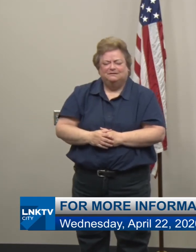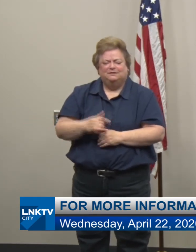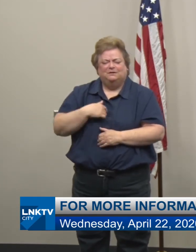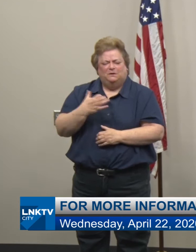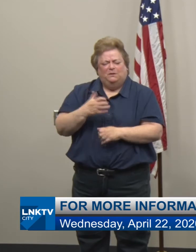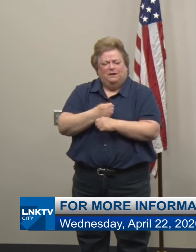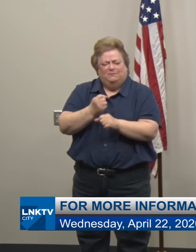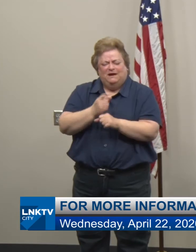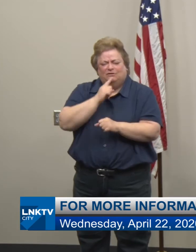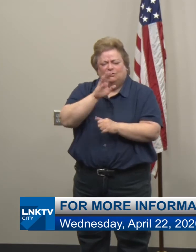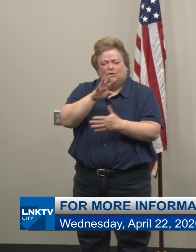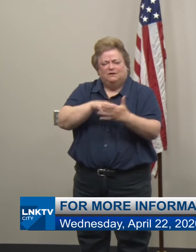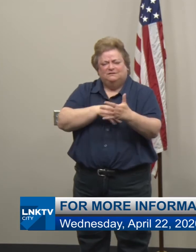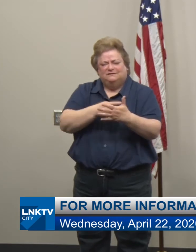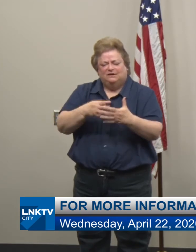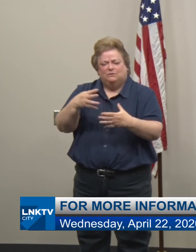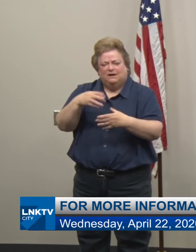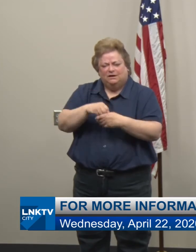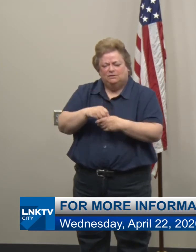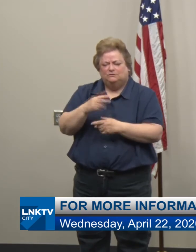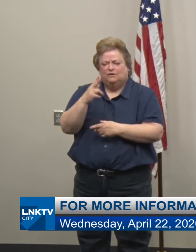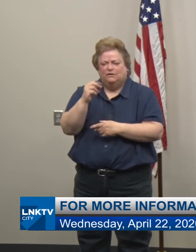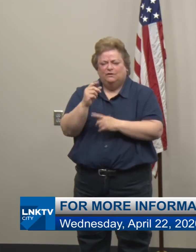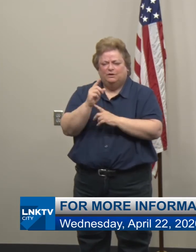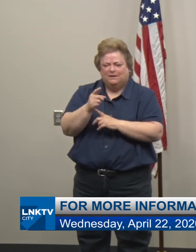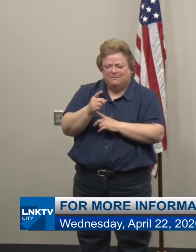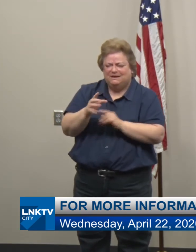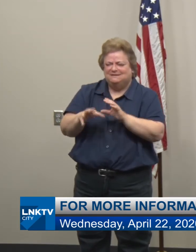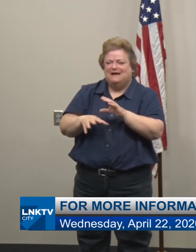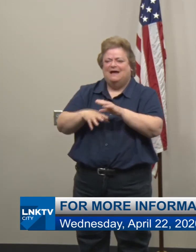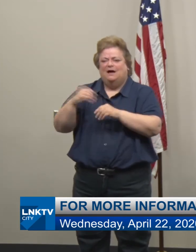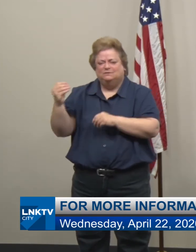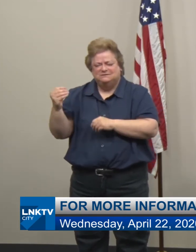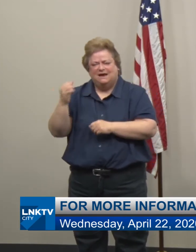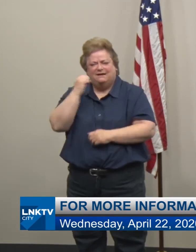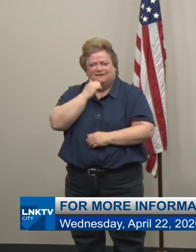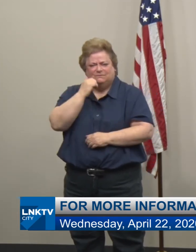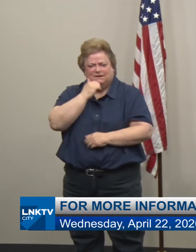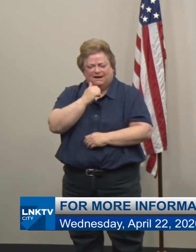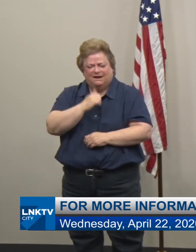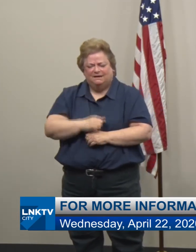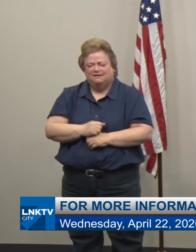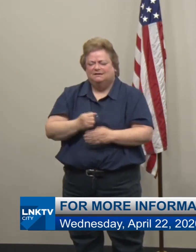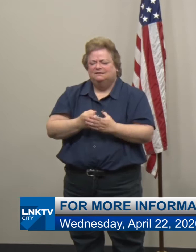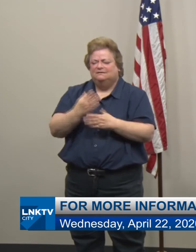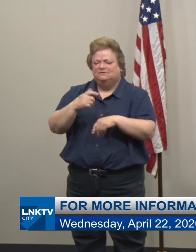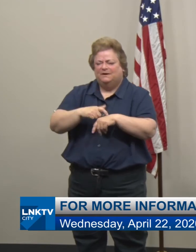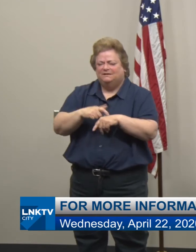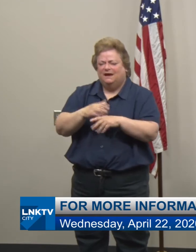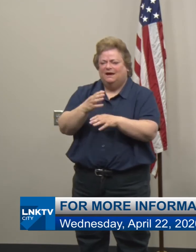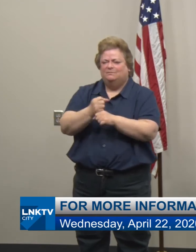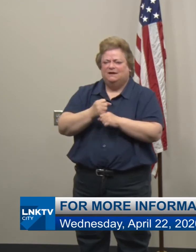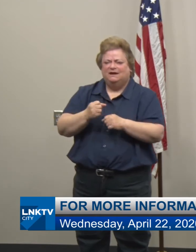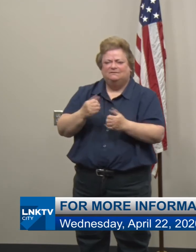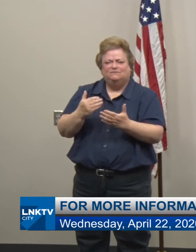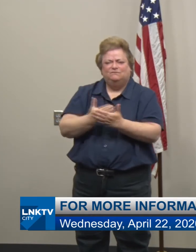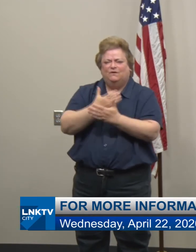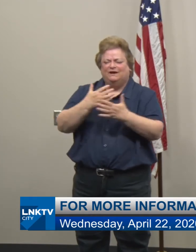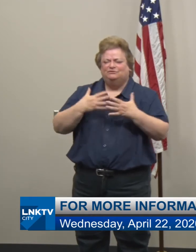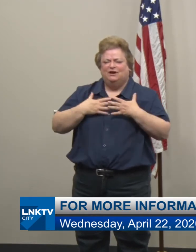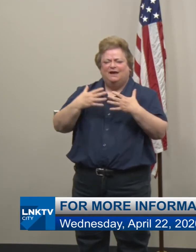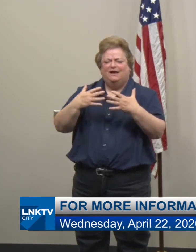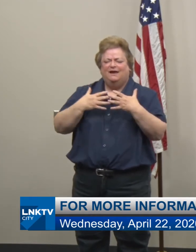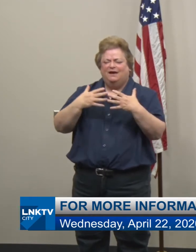your schedule includes at least 30 minutes outside each day. Spending time getting fresh air outdoors